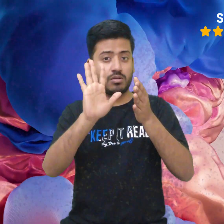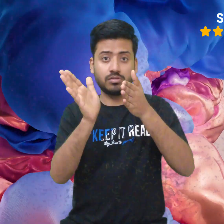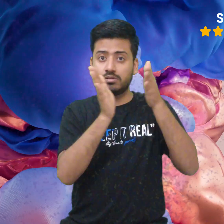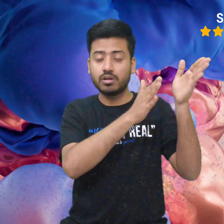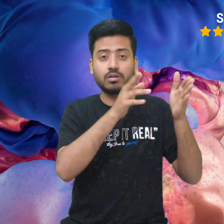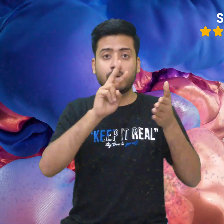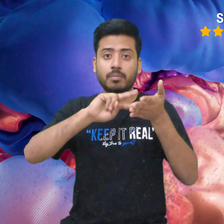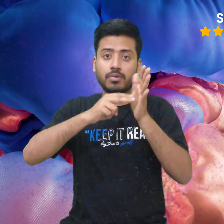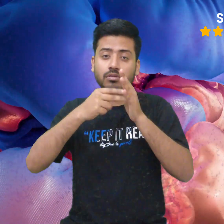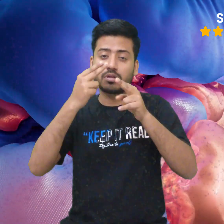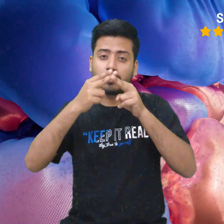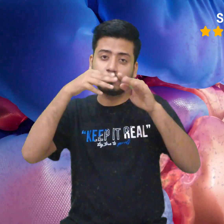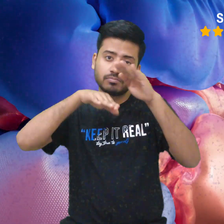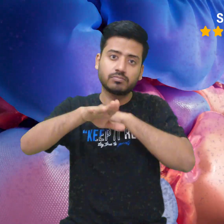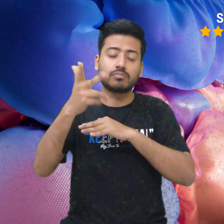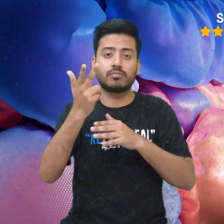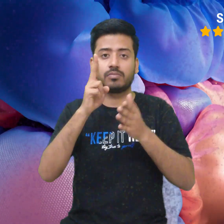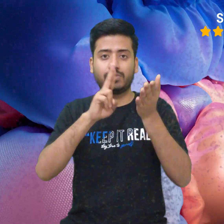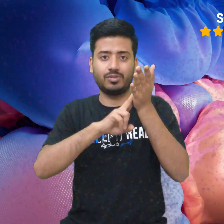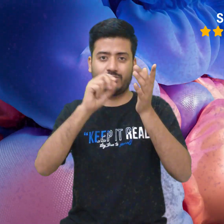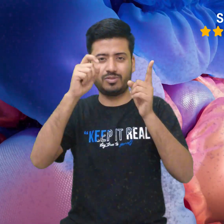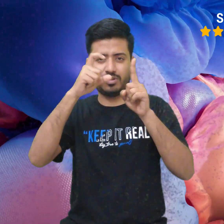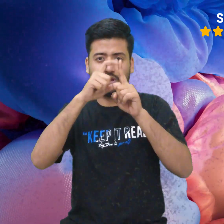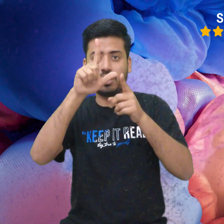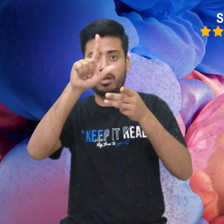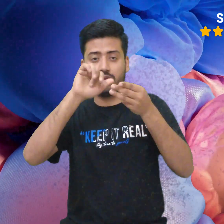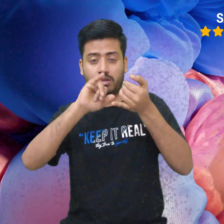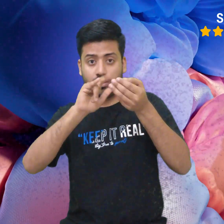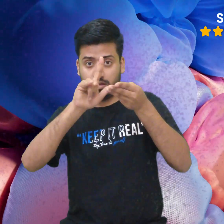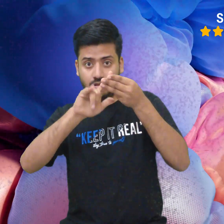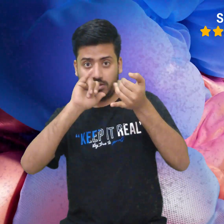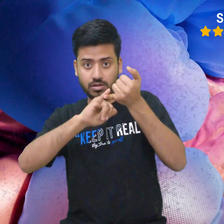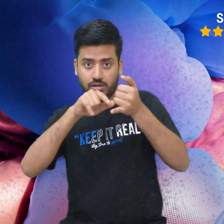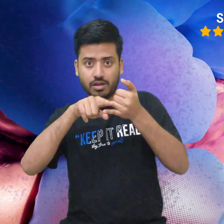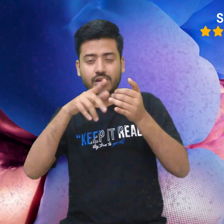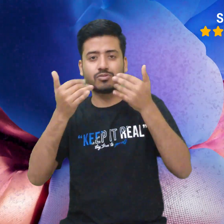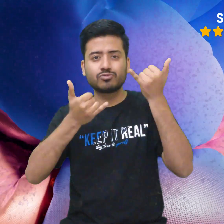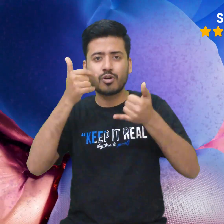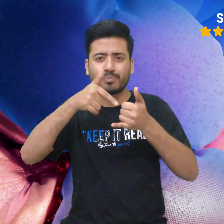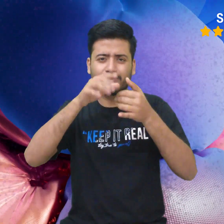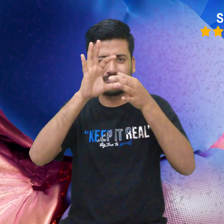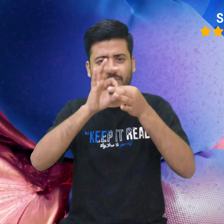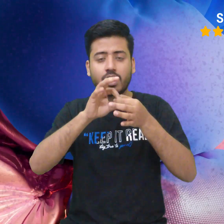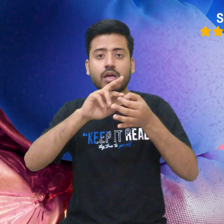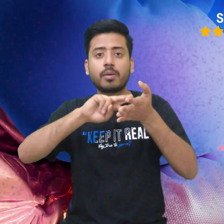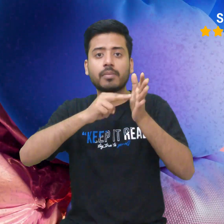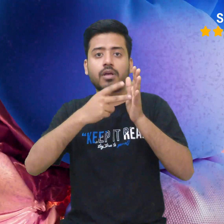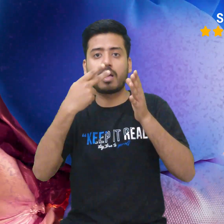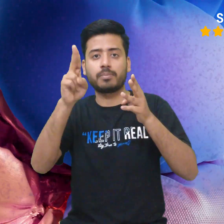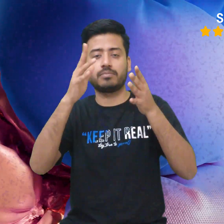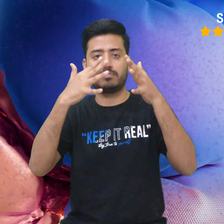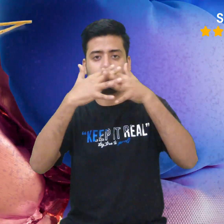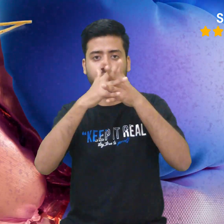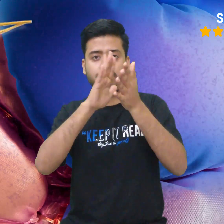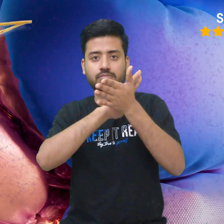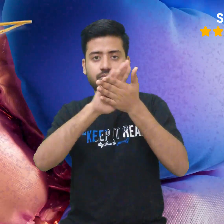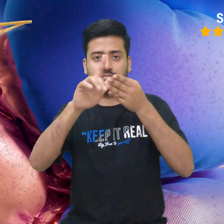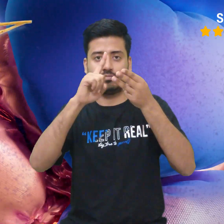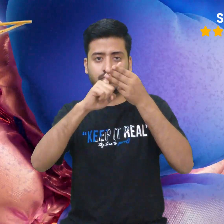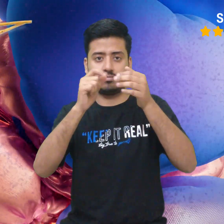Wang to have excess gas in his gut and quickly moved to release most of it, and some remnants of the previous night's dinner, via a